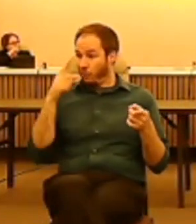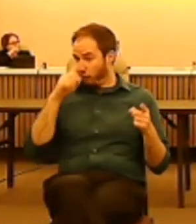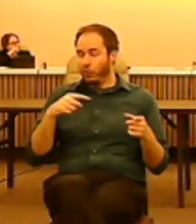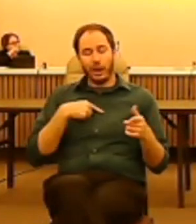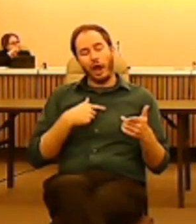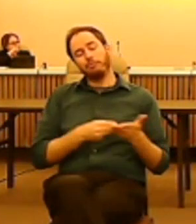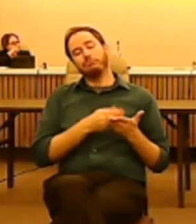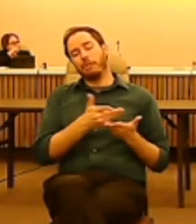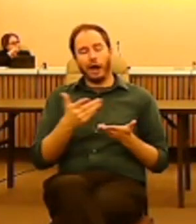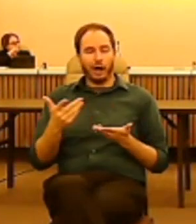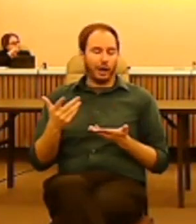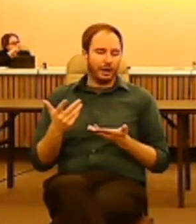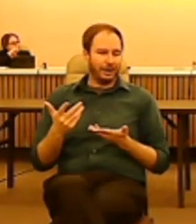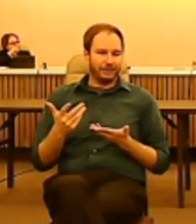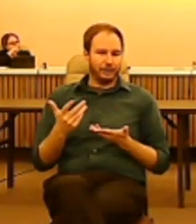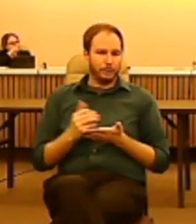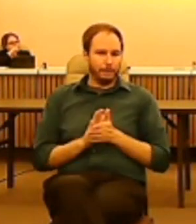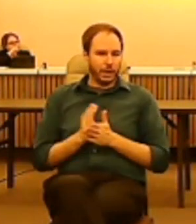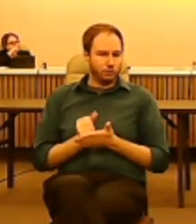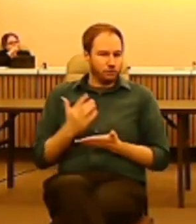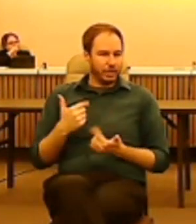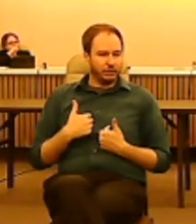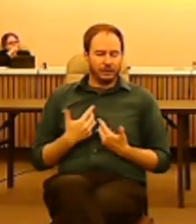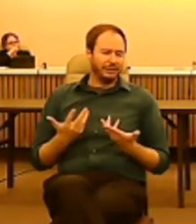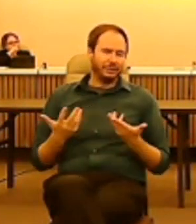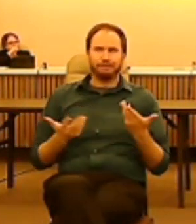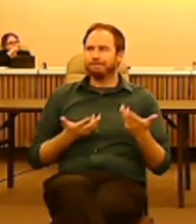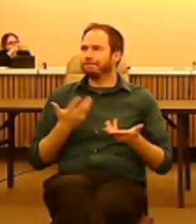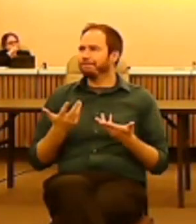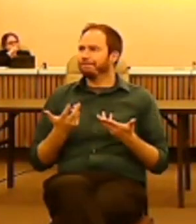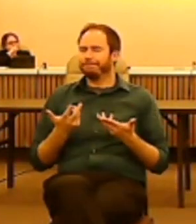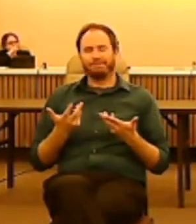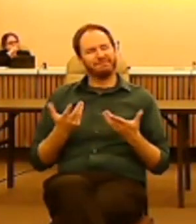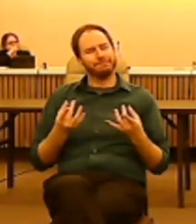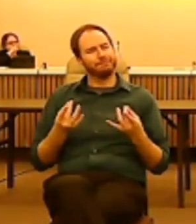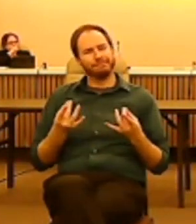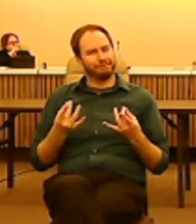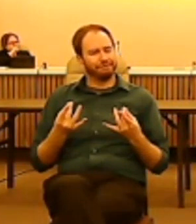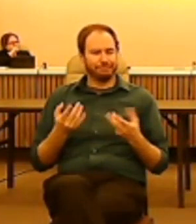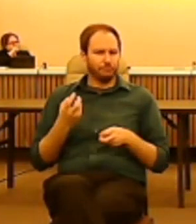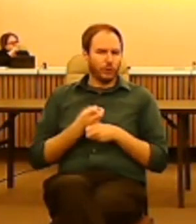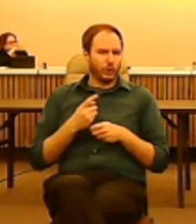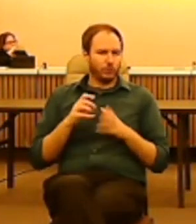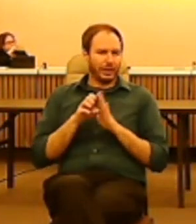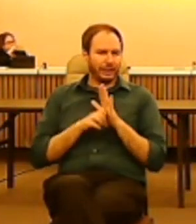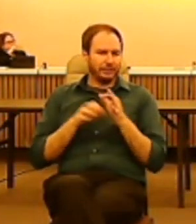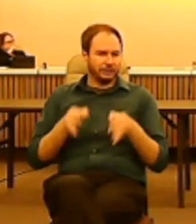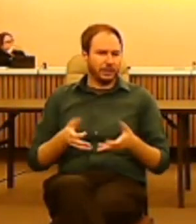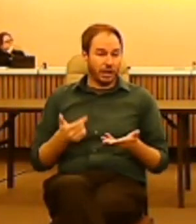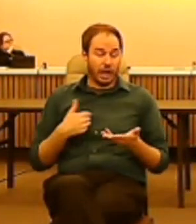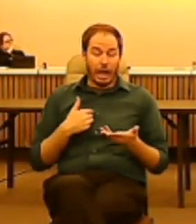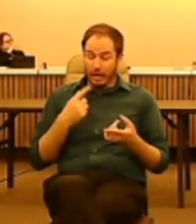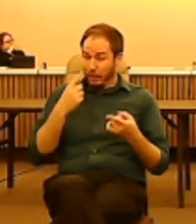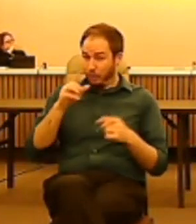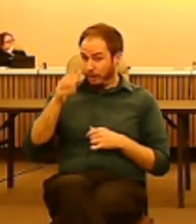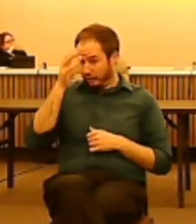knows? It's just tough. It's really tough to look at. I'm not opposed to